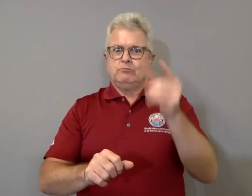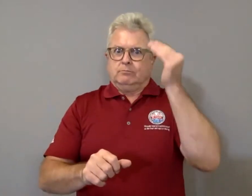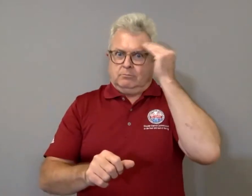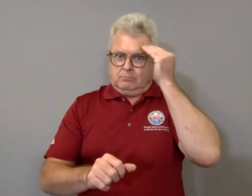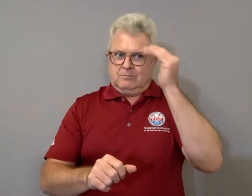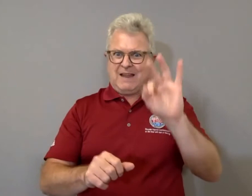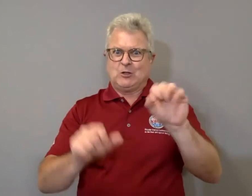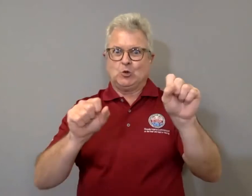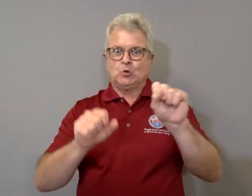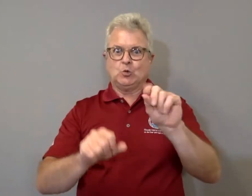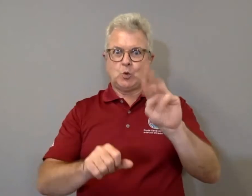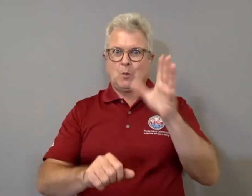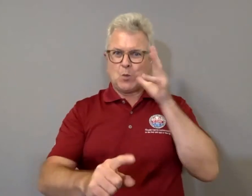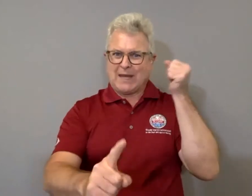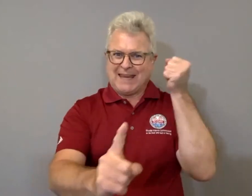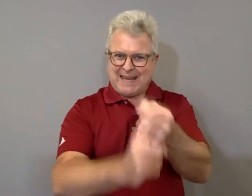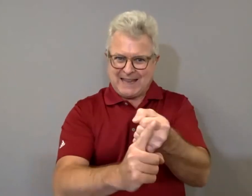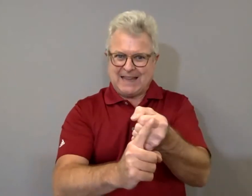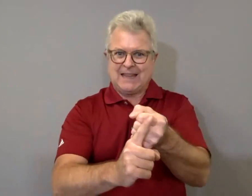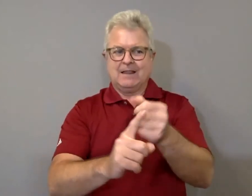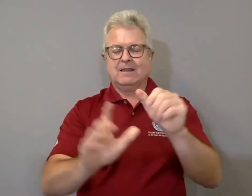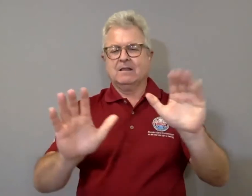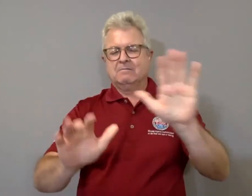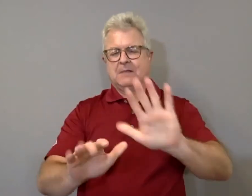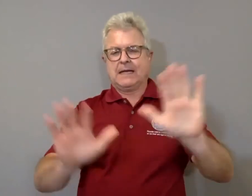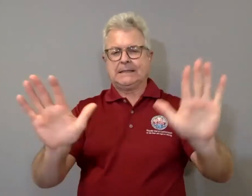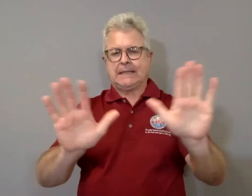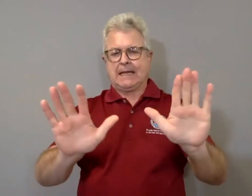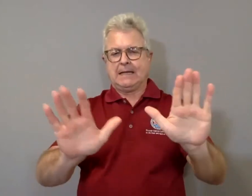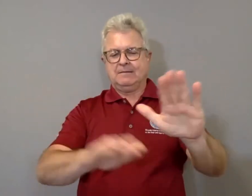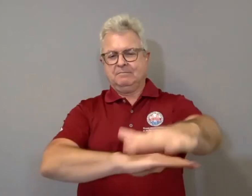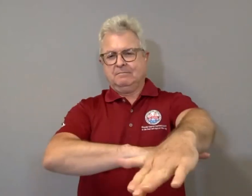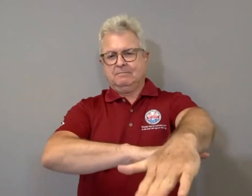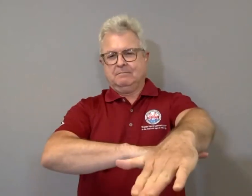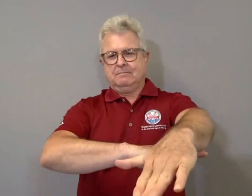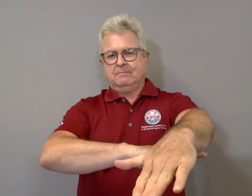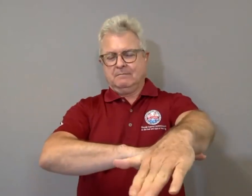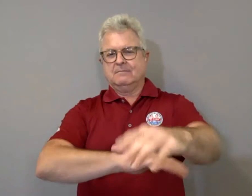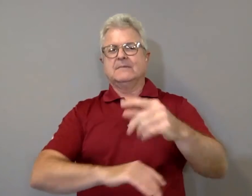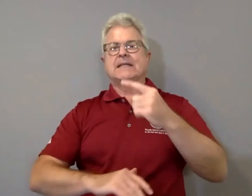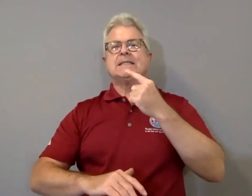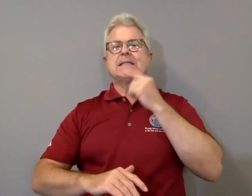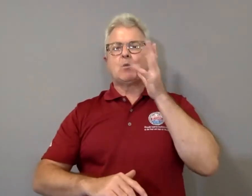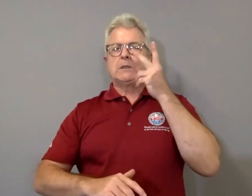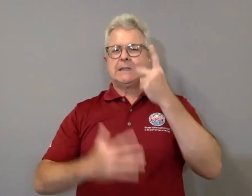sure that you are aware in case a storm does hit, potentially Sunday